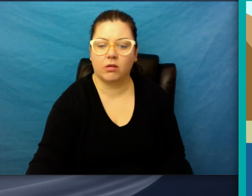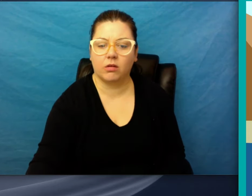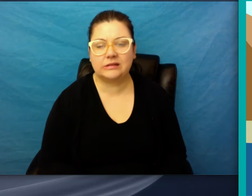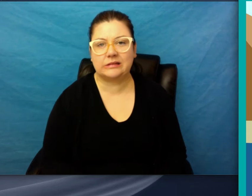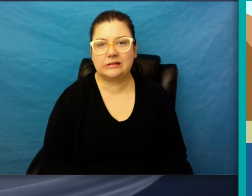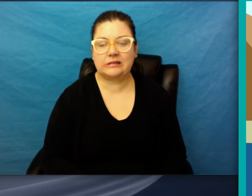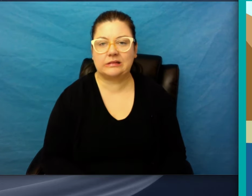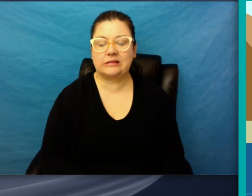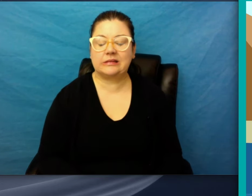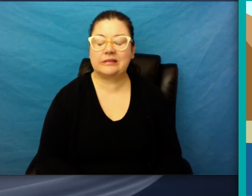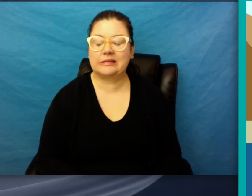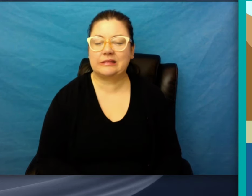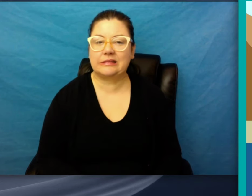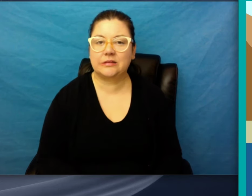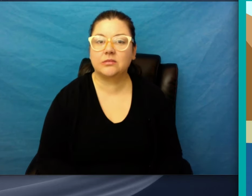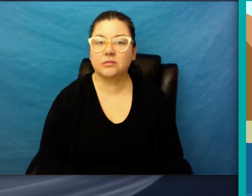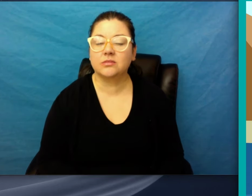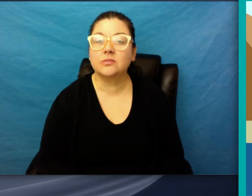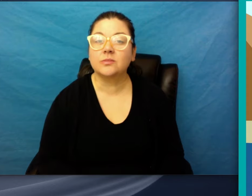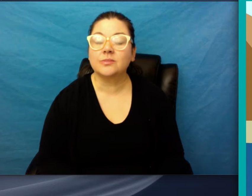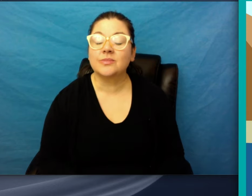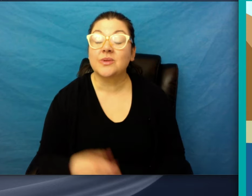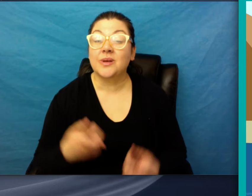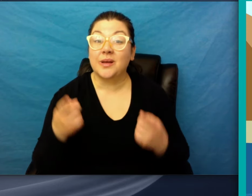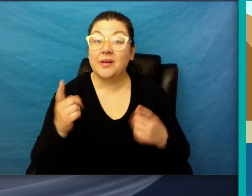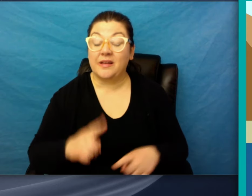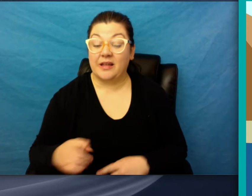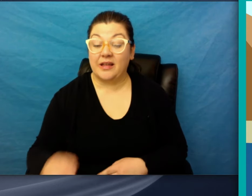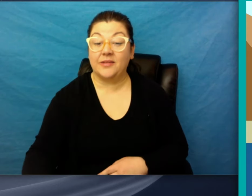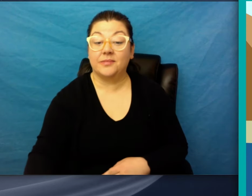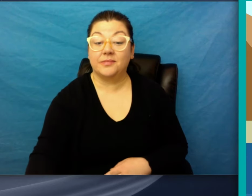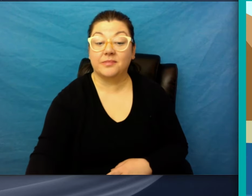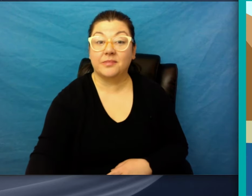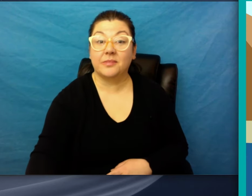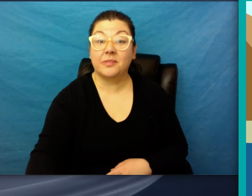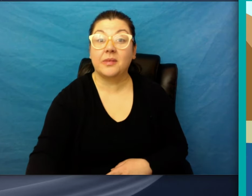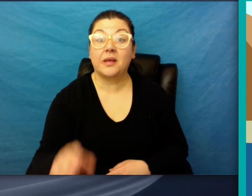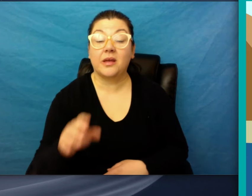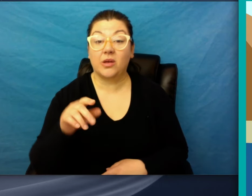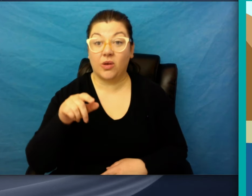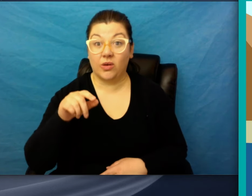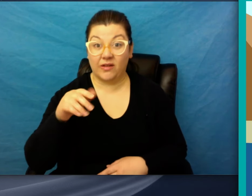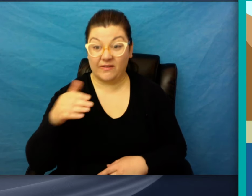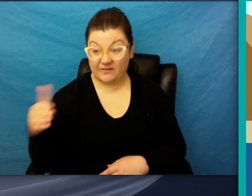Oh, the fish that depend on the shrimp for food would go hungry, and the population would dwindle.